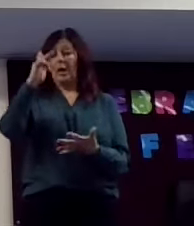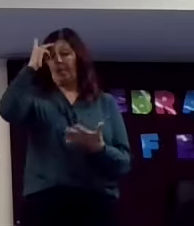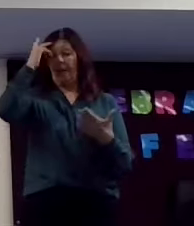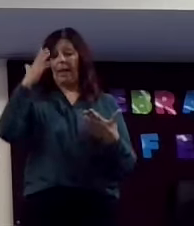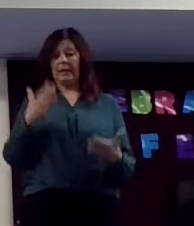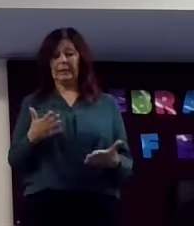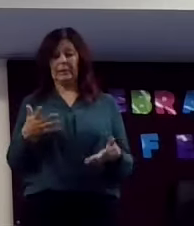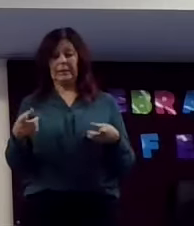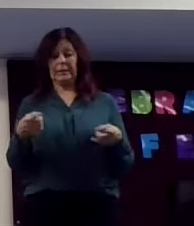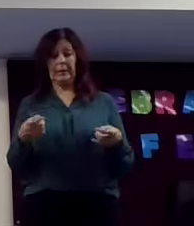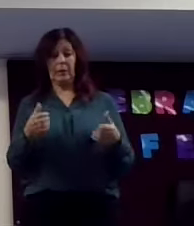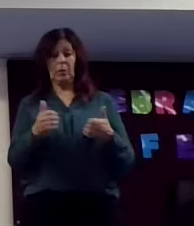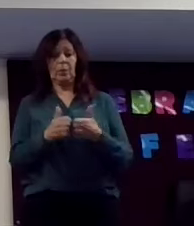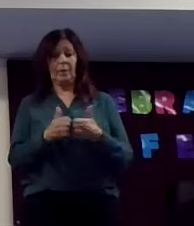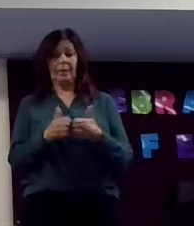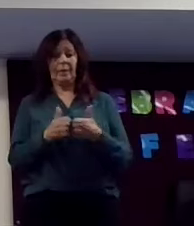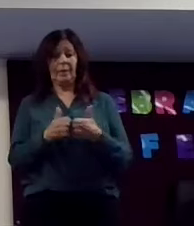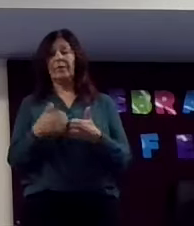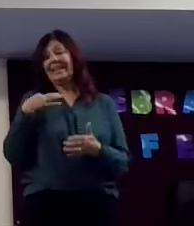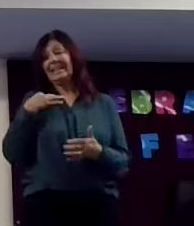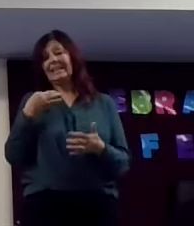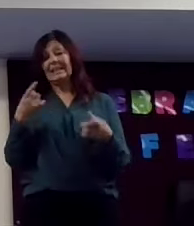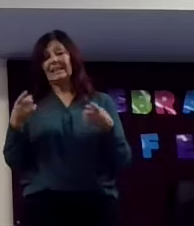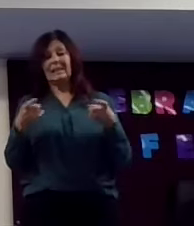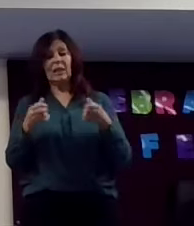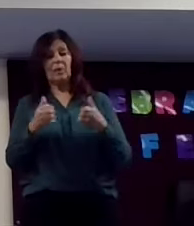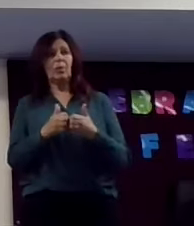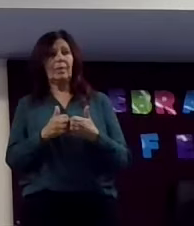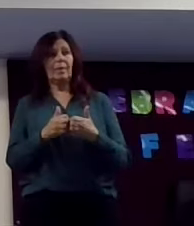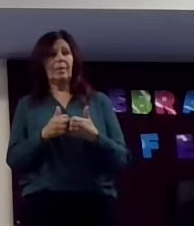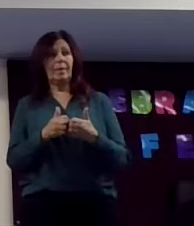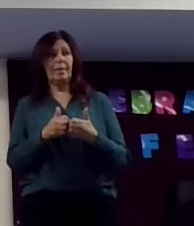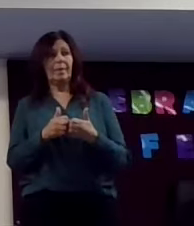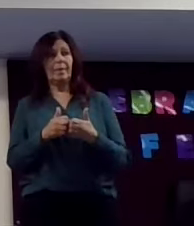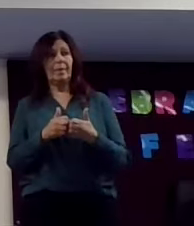that's dealing with, or a candidate that's dealing with